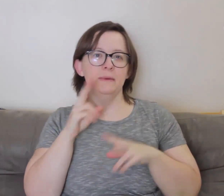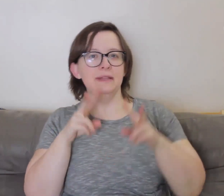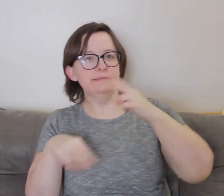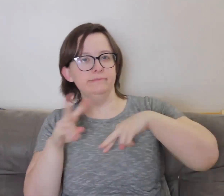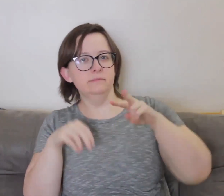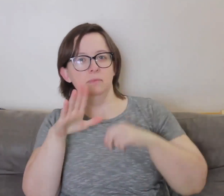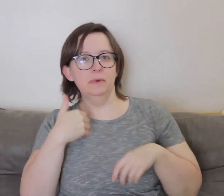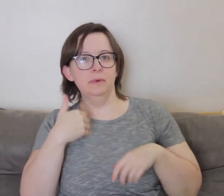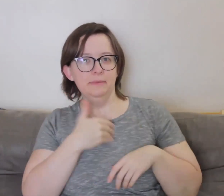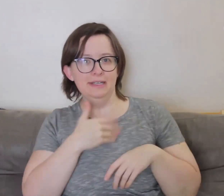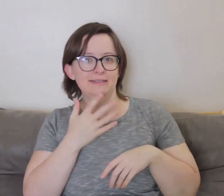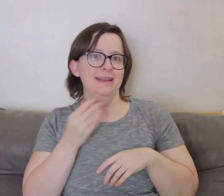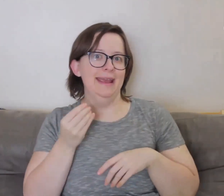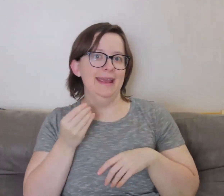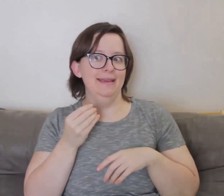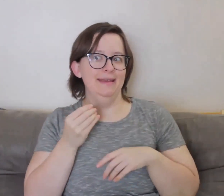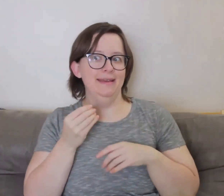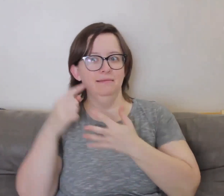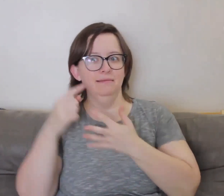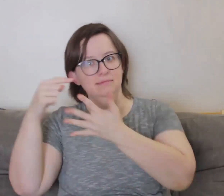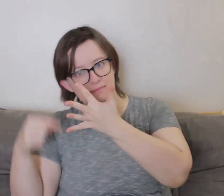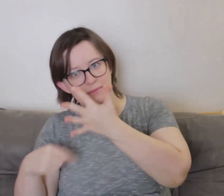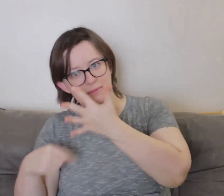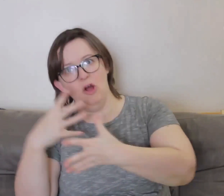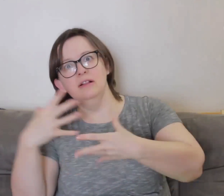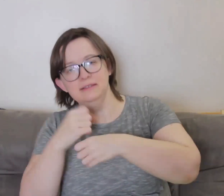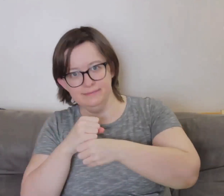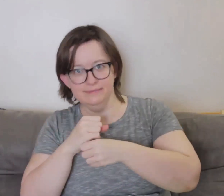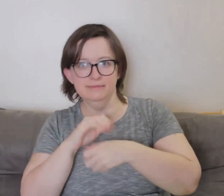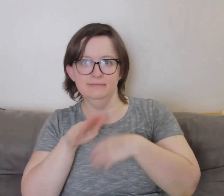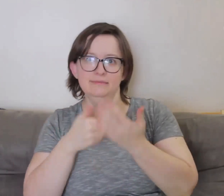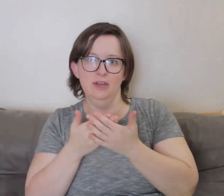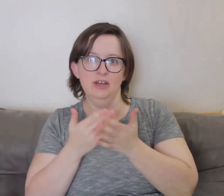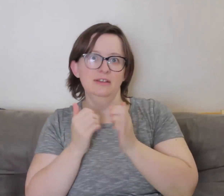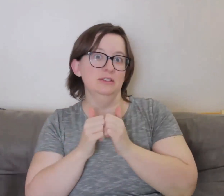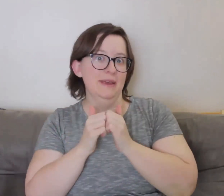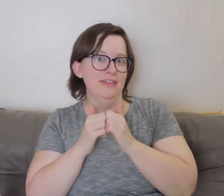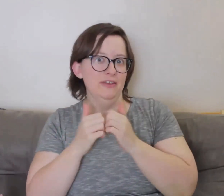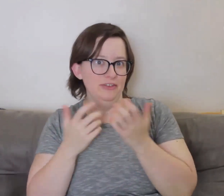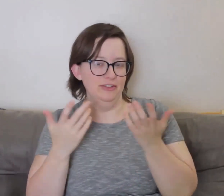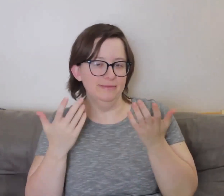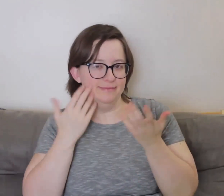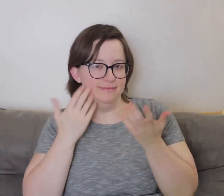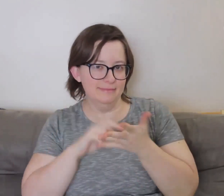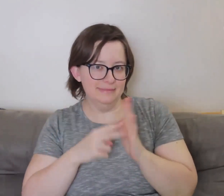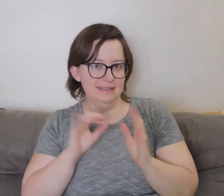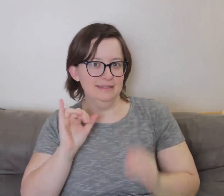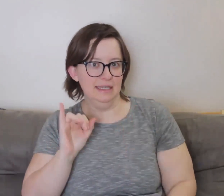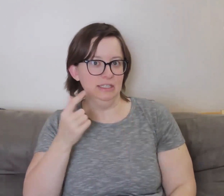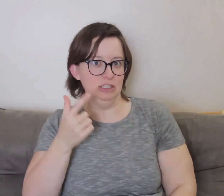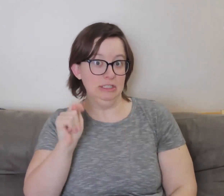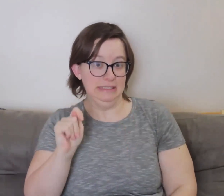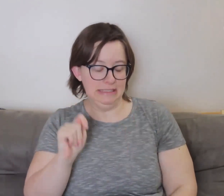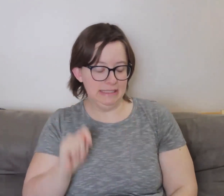Typically, they have to diagnose that by process of elimination because there are a lot of